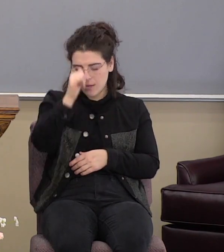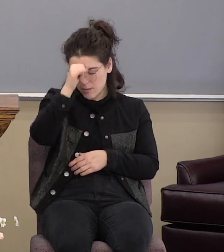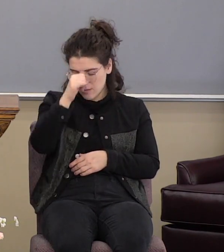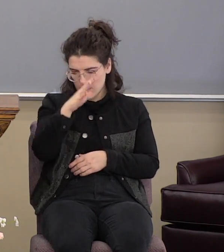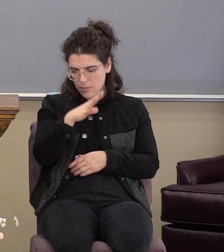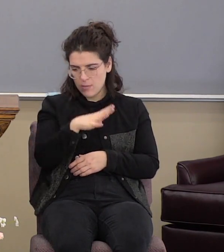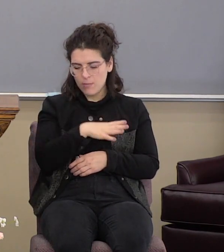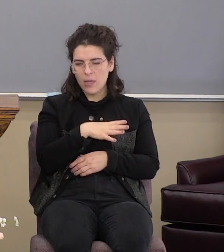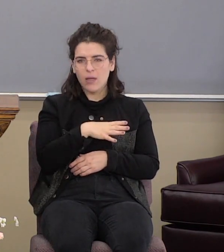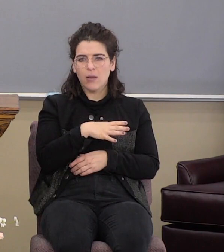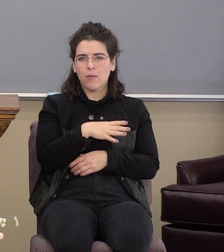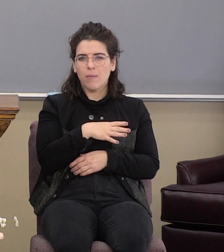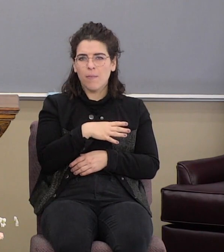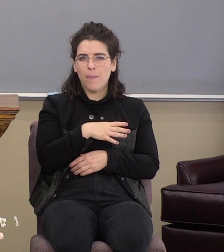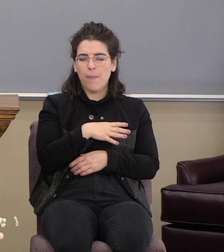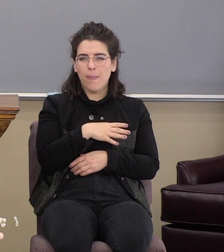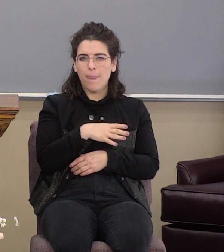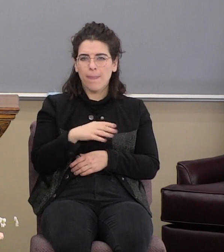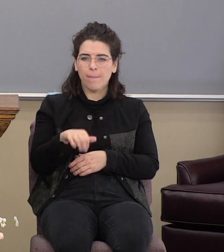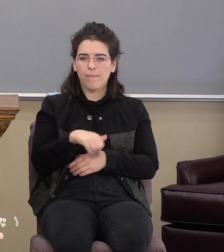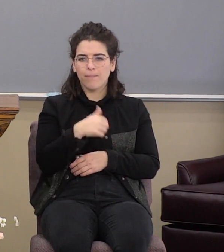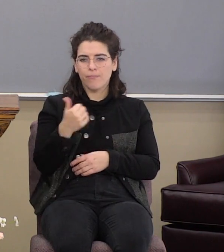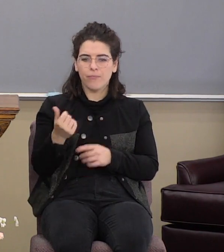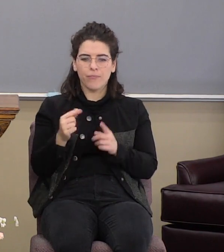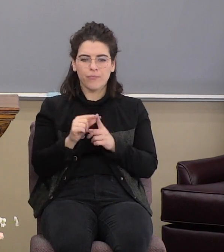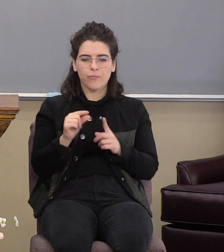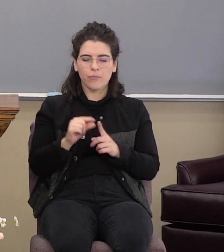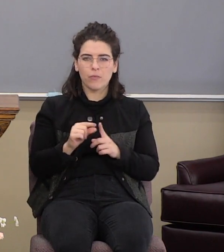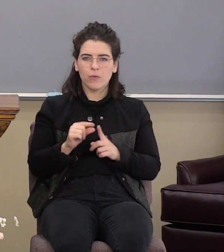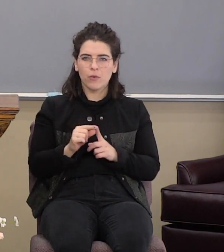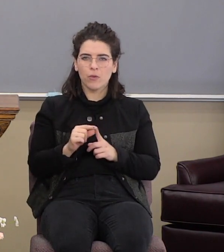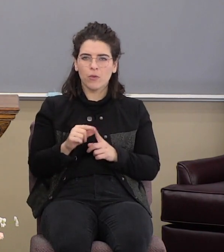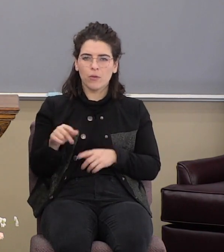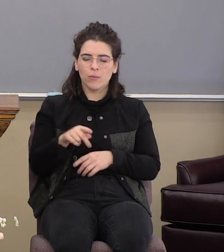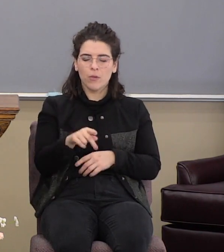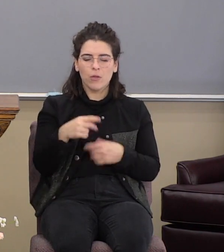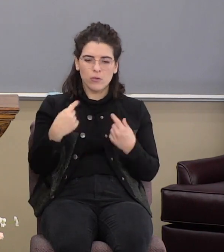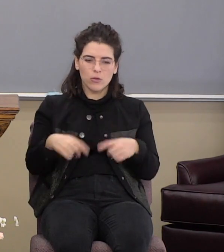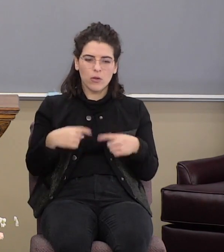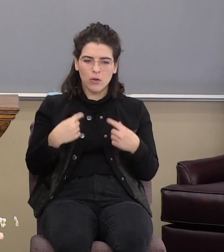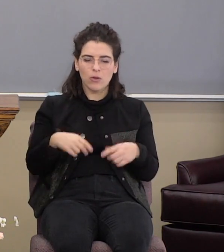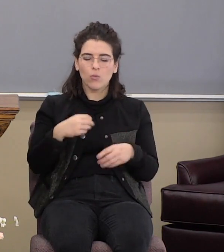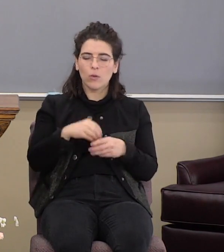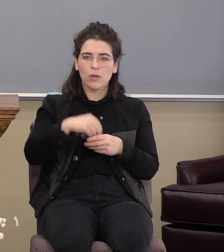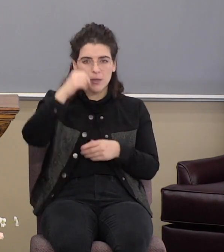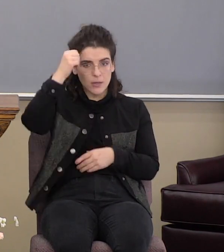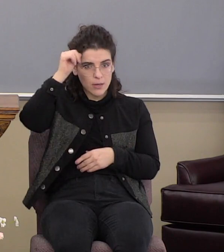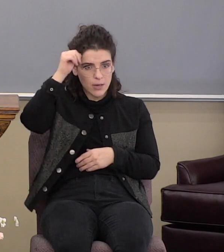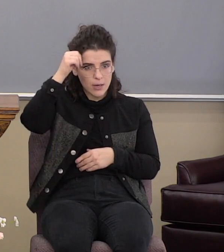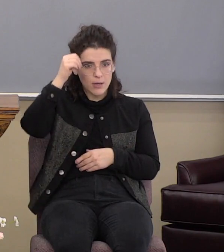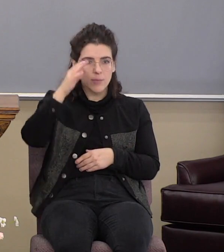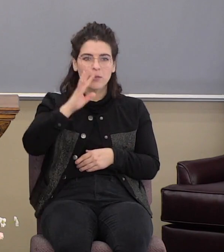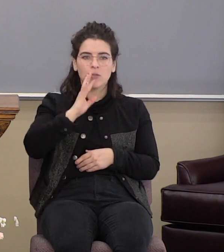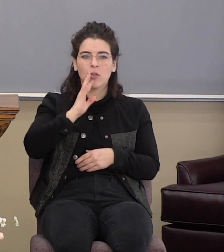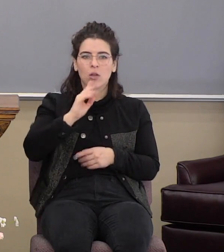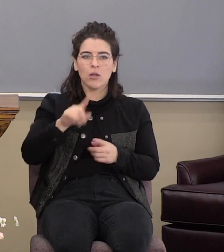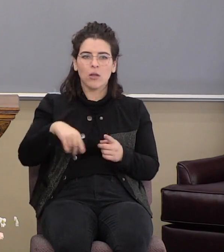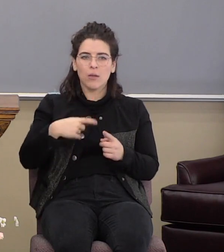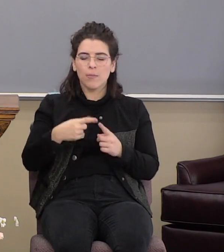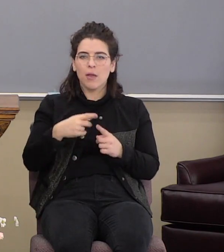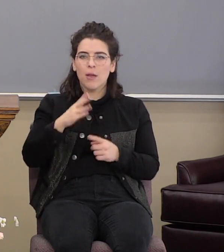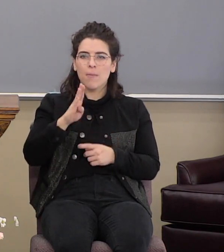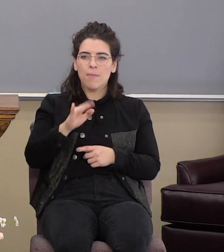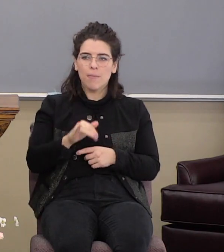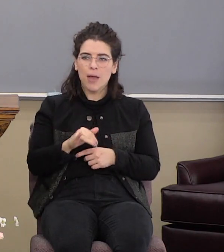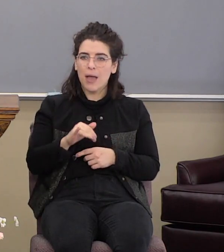man. In other words, when Paul's arguing in Adam, he's talking about